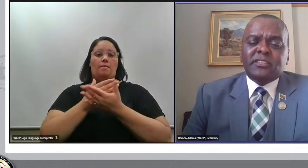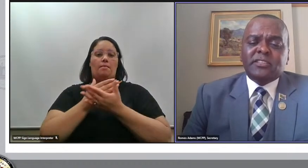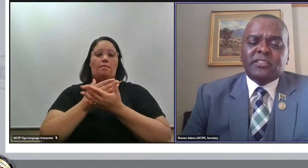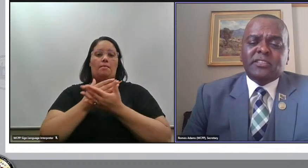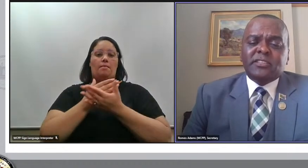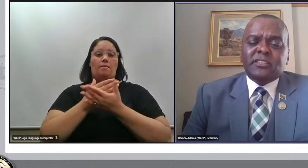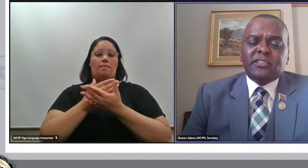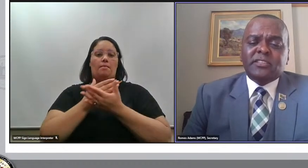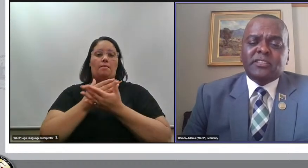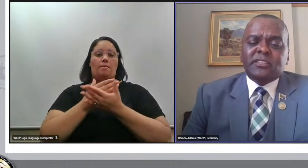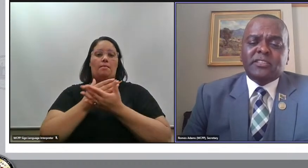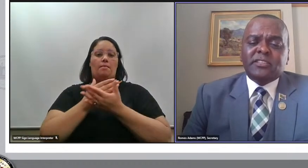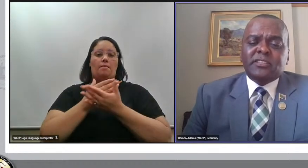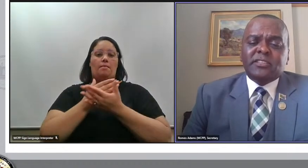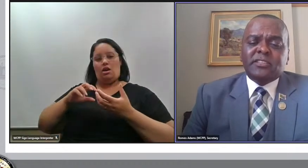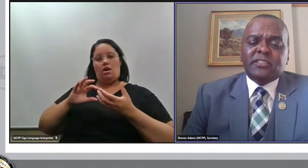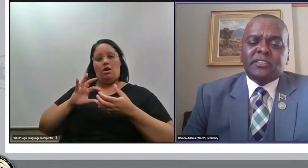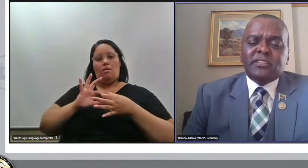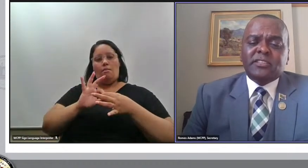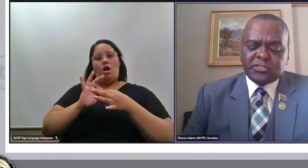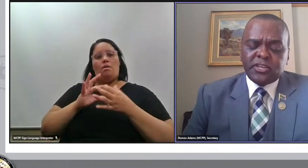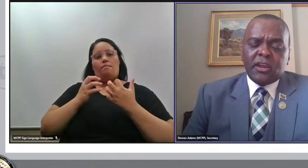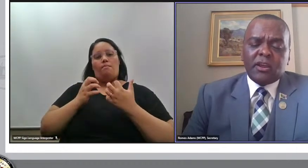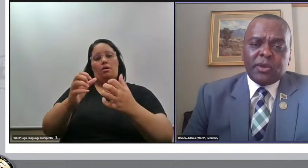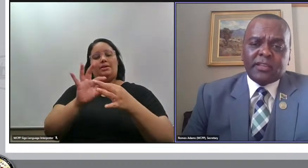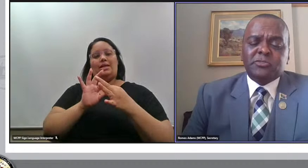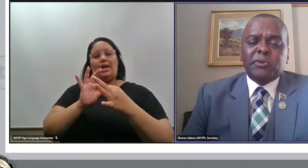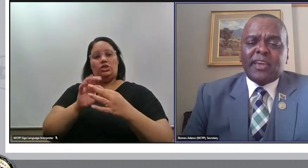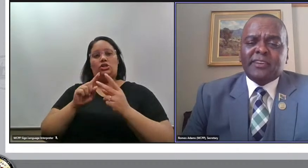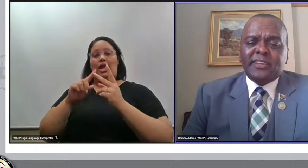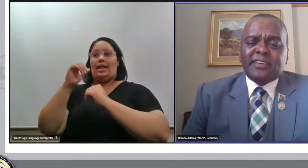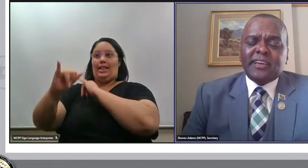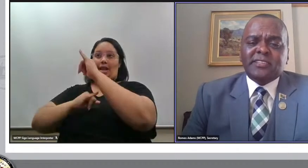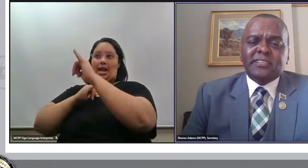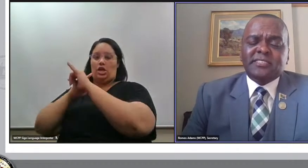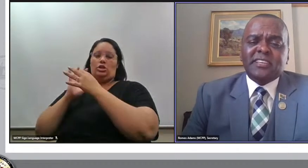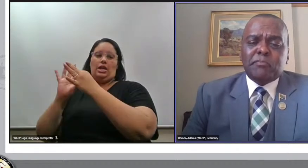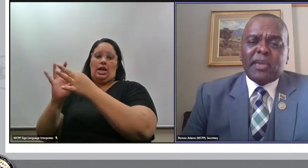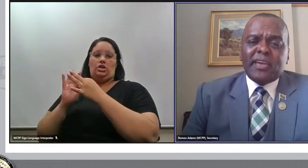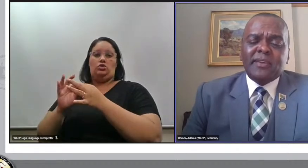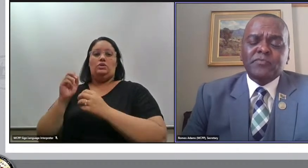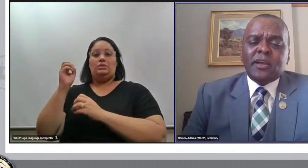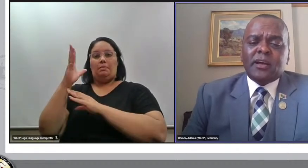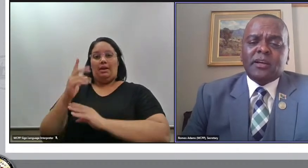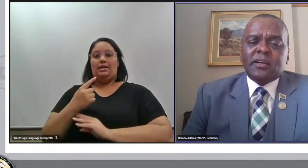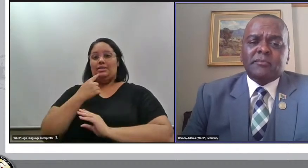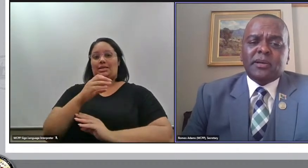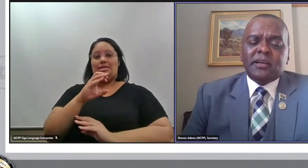of interparliamentary relations and international relations, where the speaker had indicated the CPA